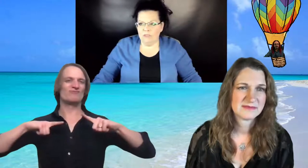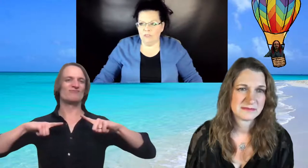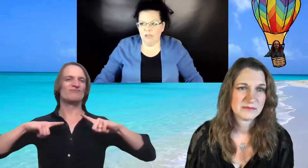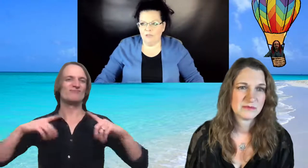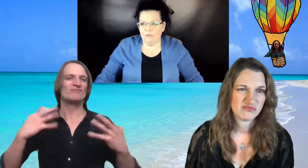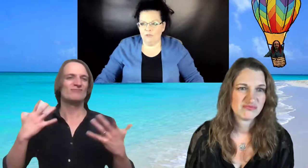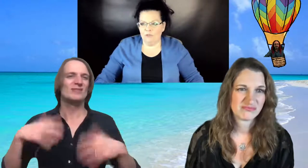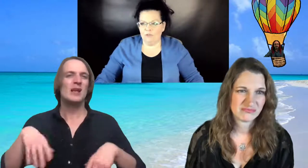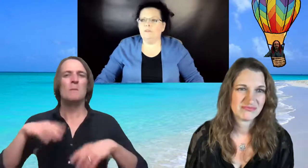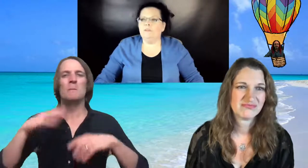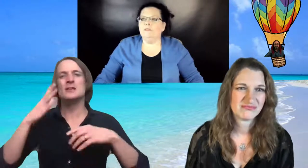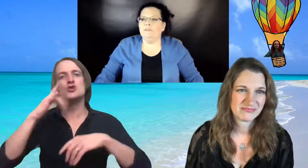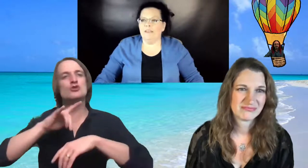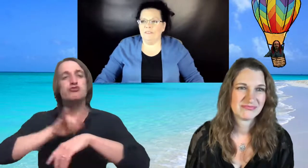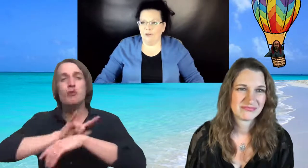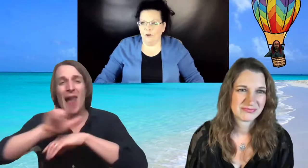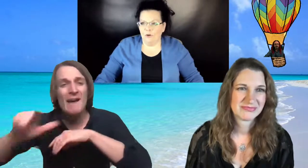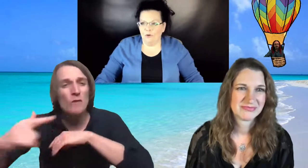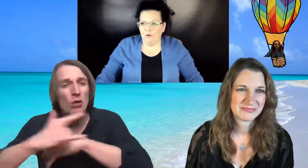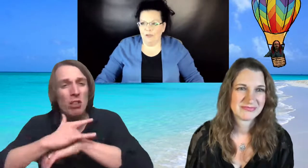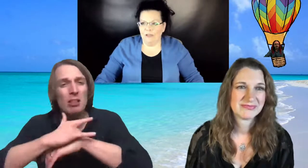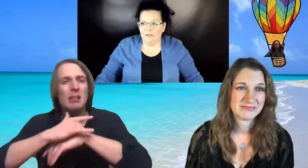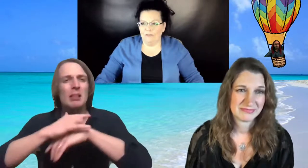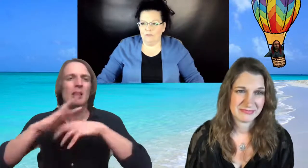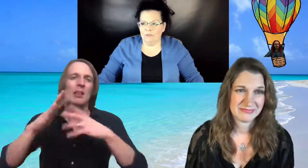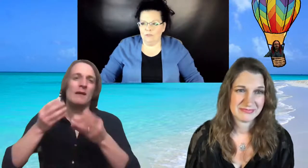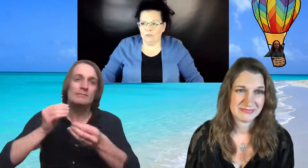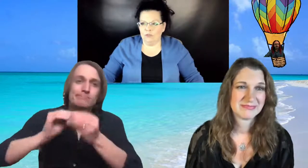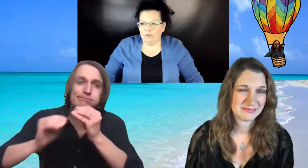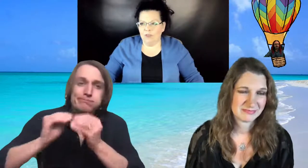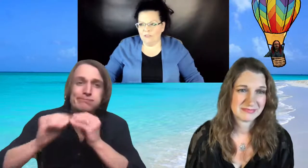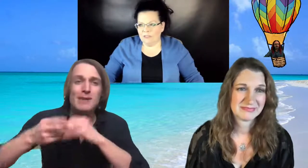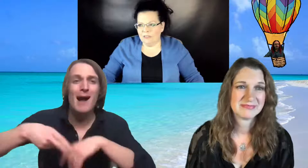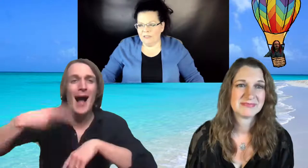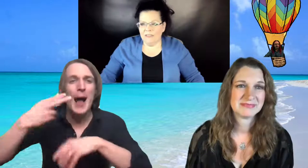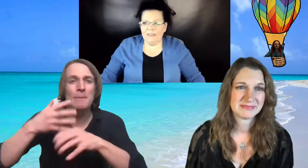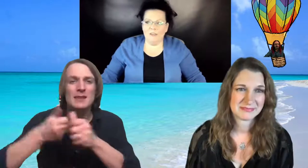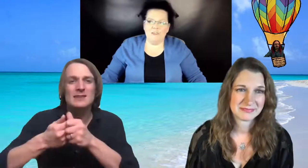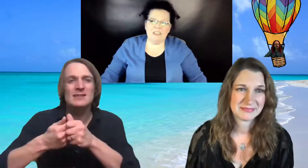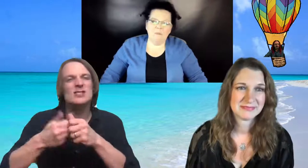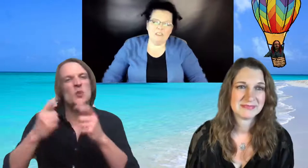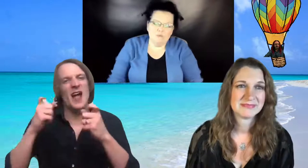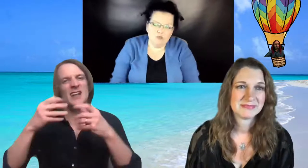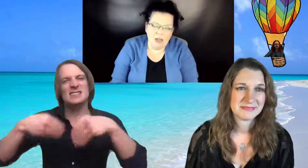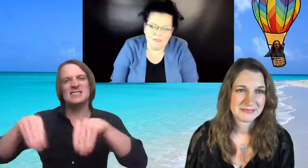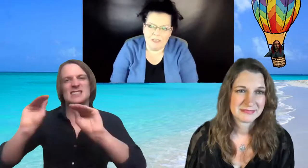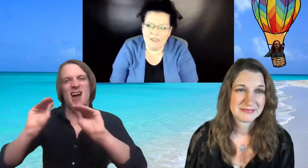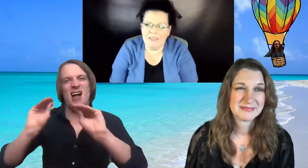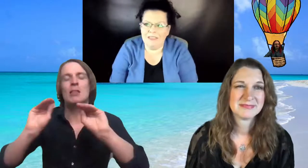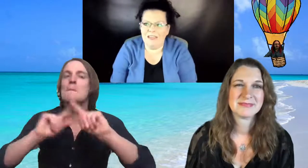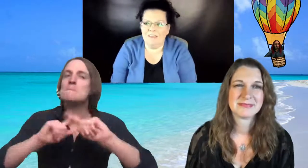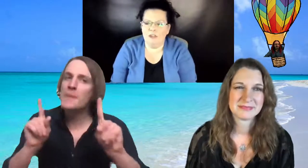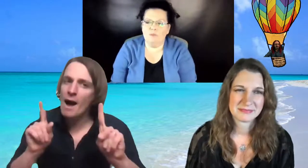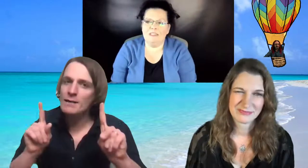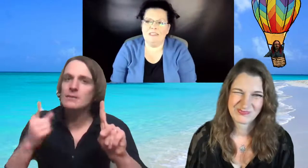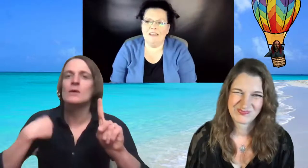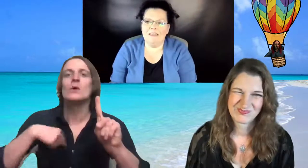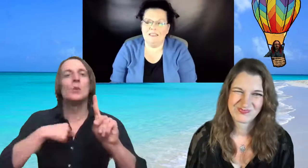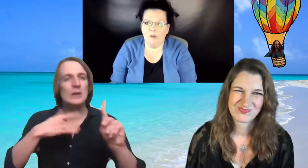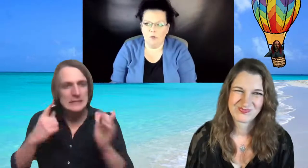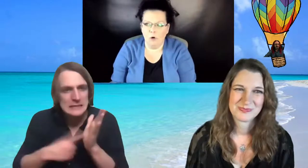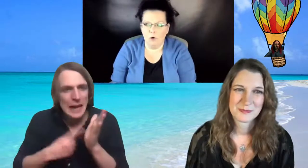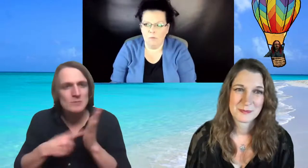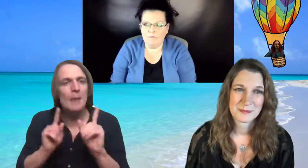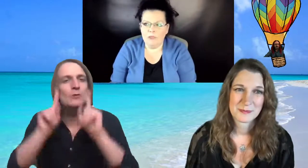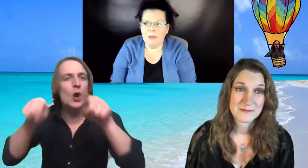that it was time to let that go and do some more traveling and getting there, the expense of traveling and getting there. So we decided